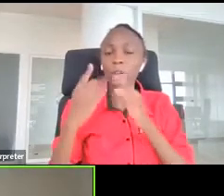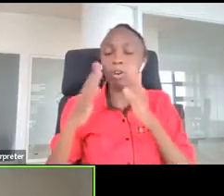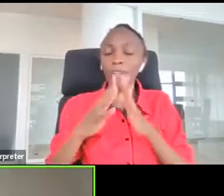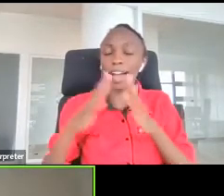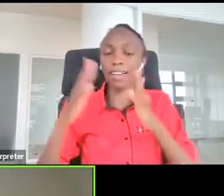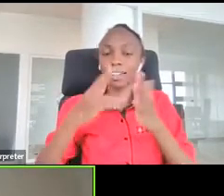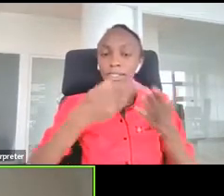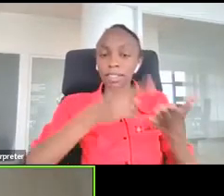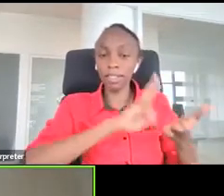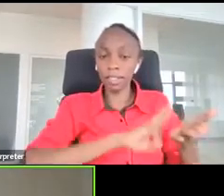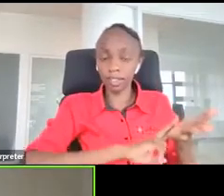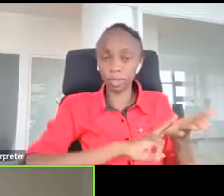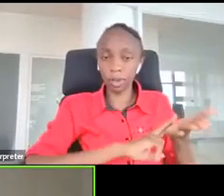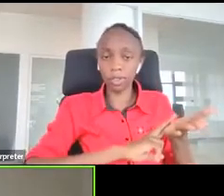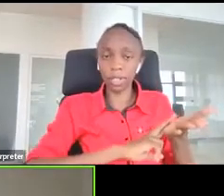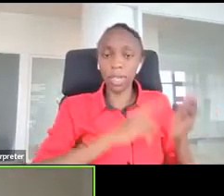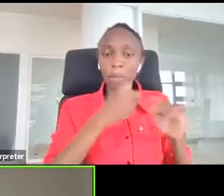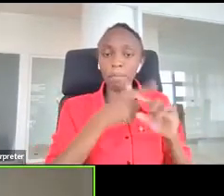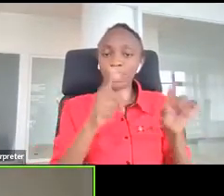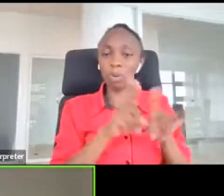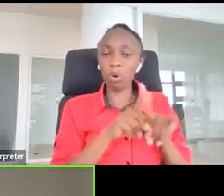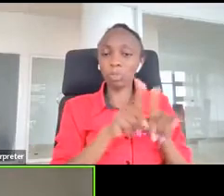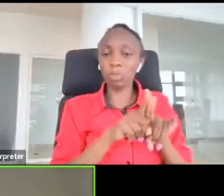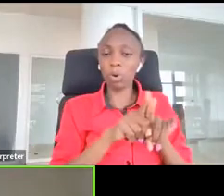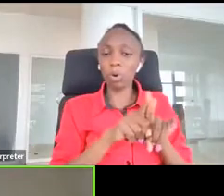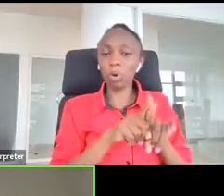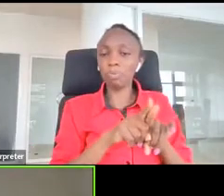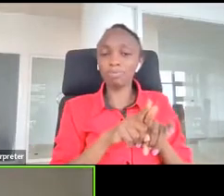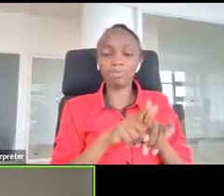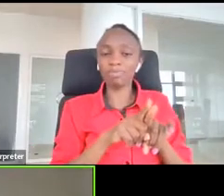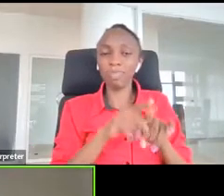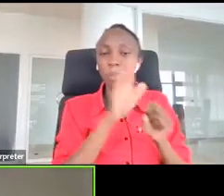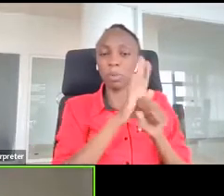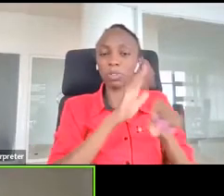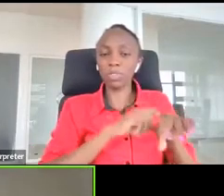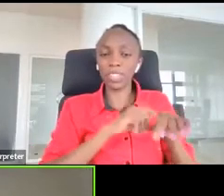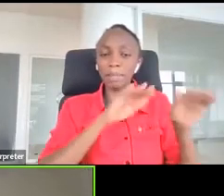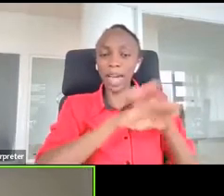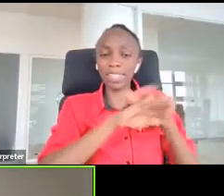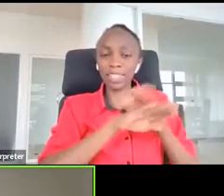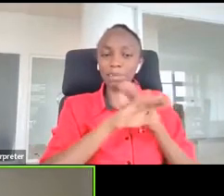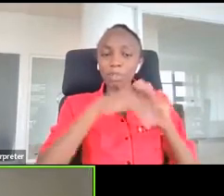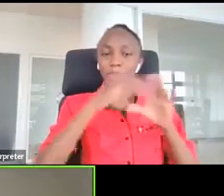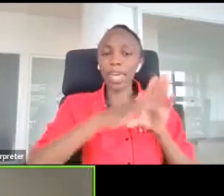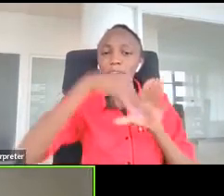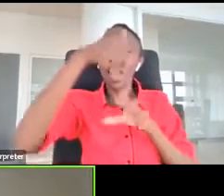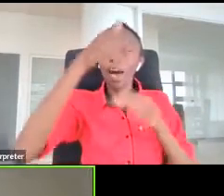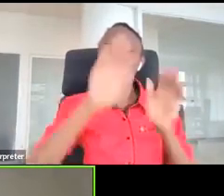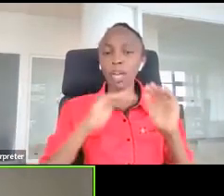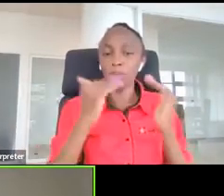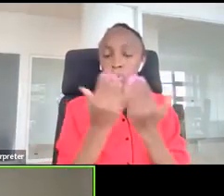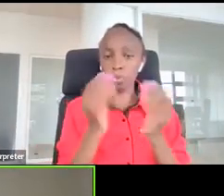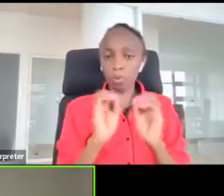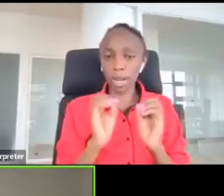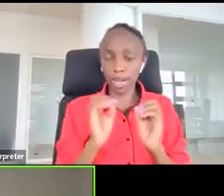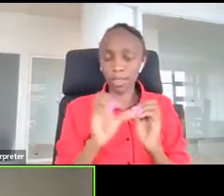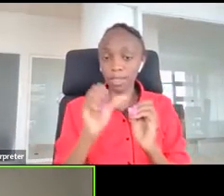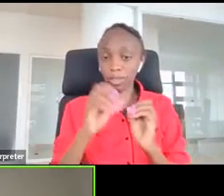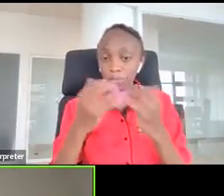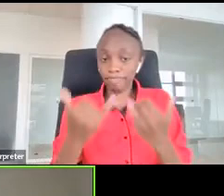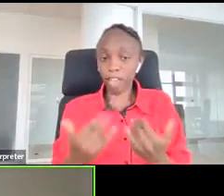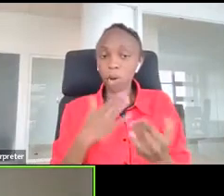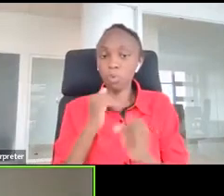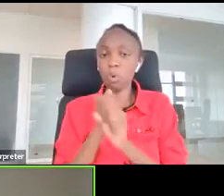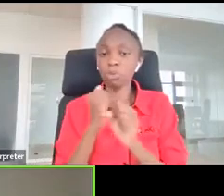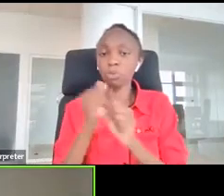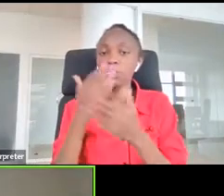yet somehow it remains relatively inaccessible to the outside world. And we want to do something about that. So on behalf of